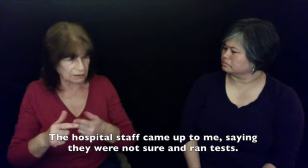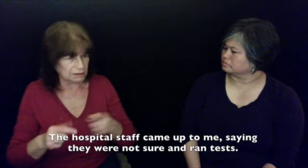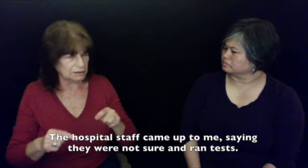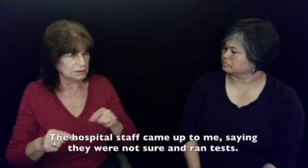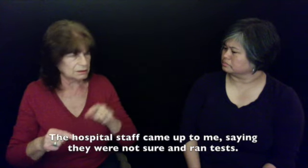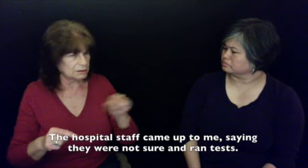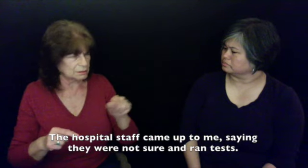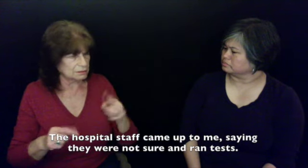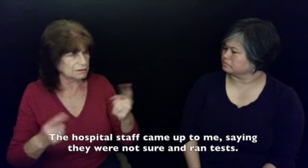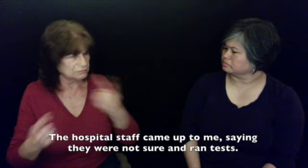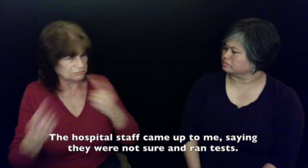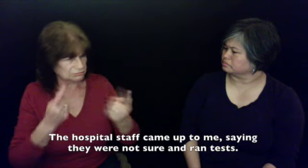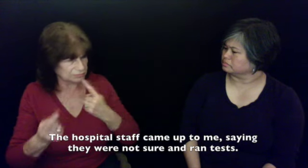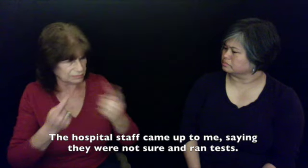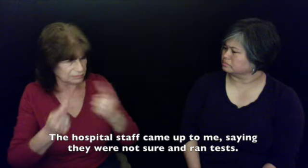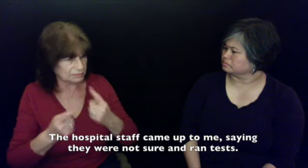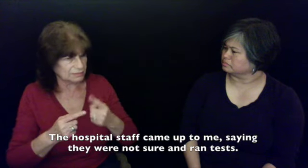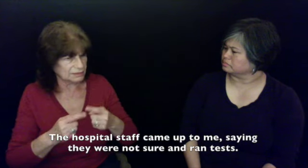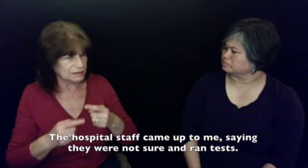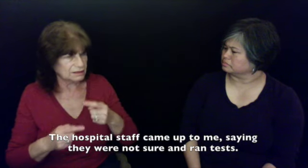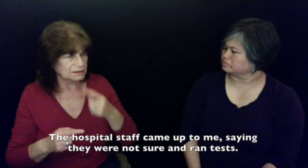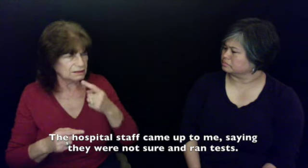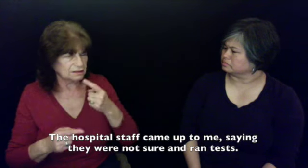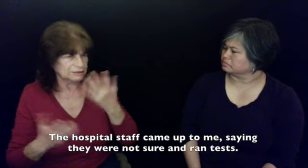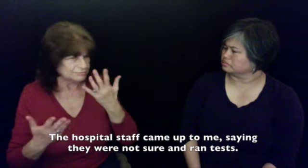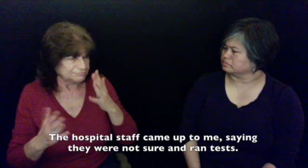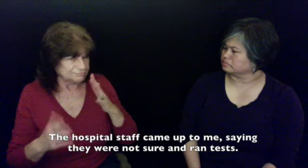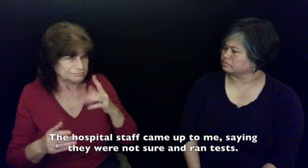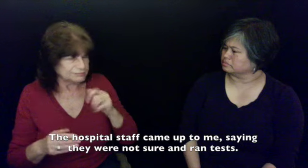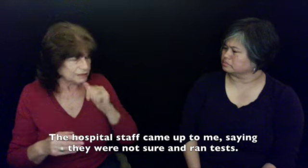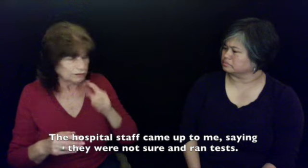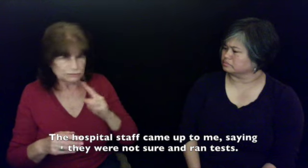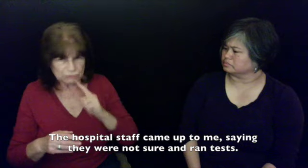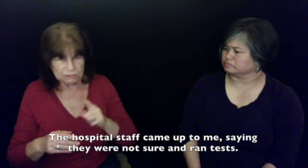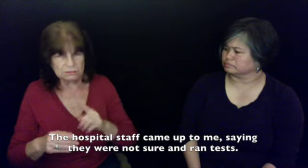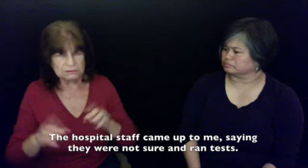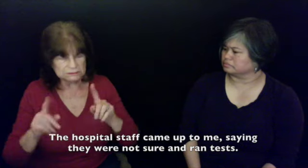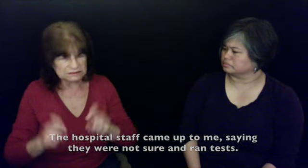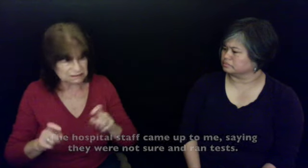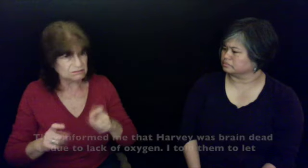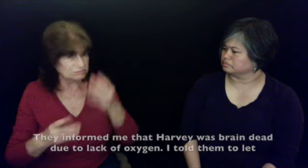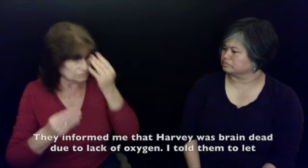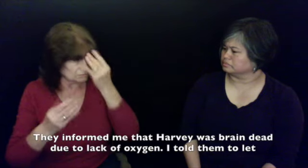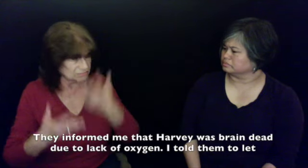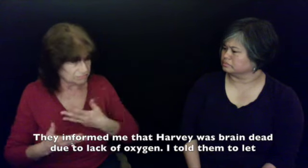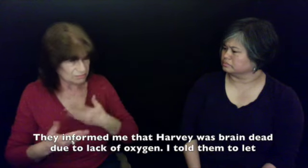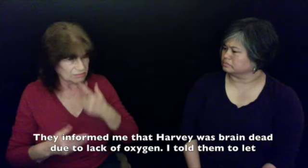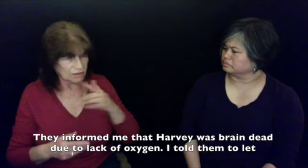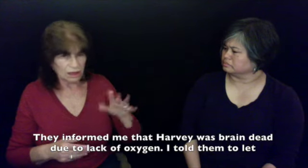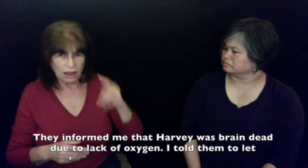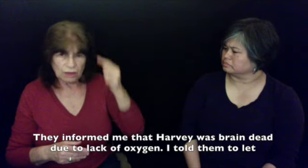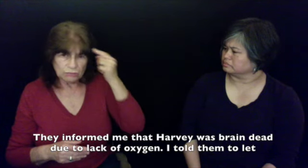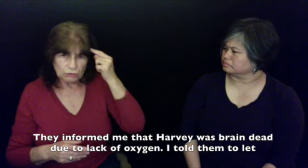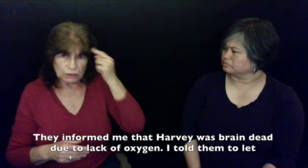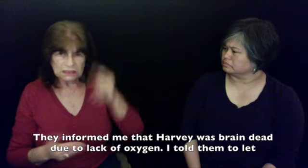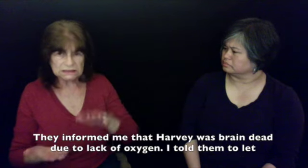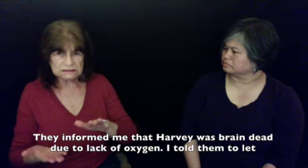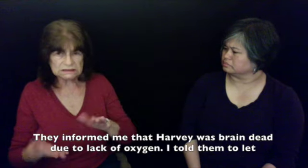The hospital staff came up to me saying they're not sure and ran the tests. They informed me that Harvey